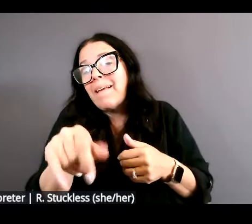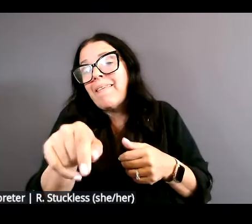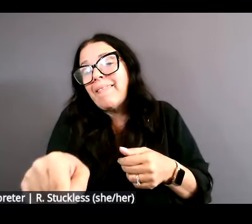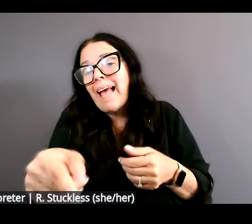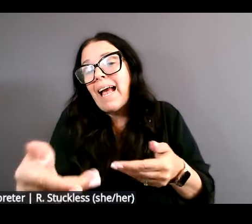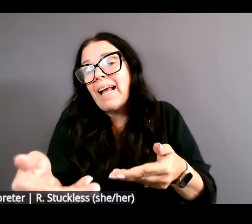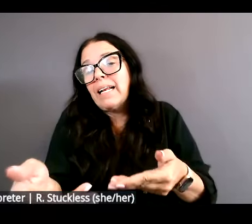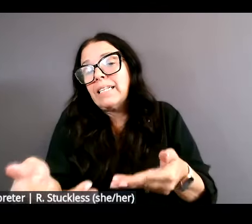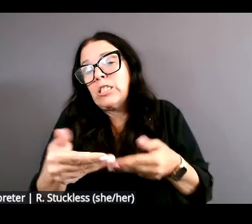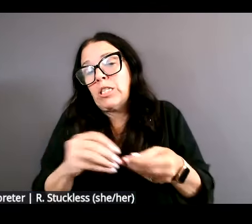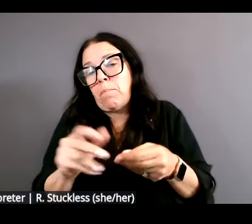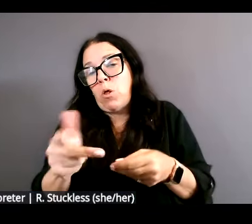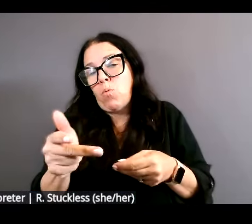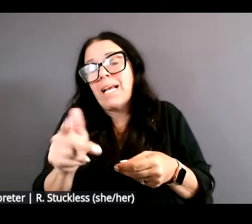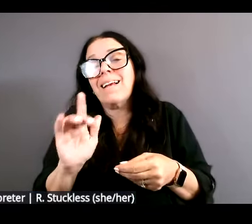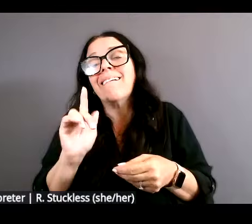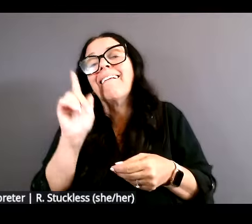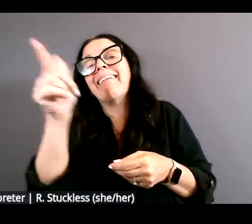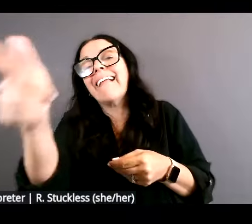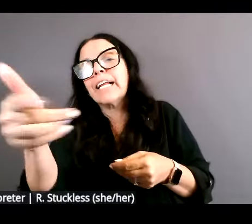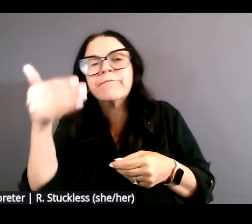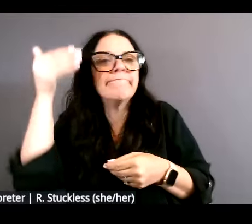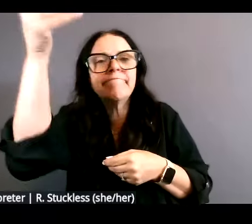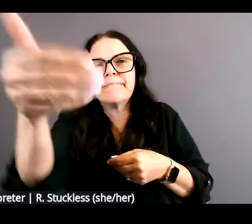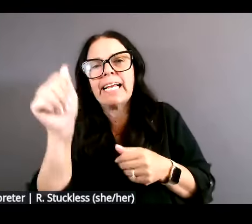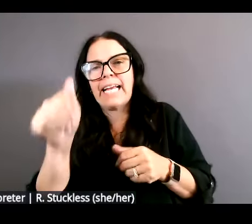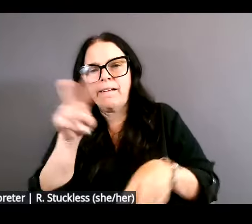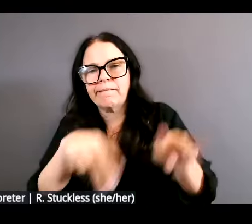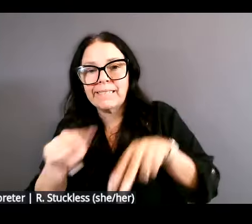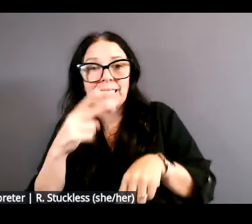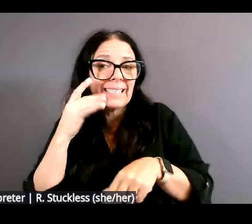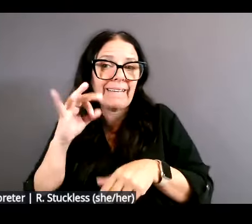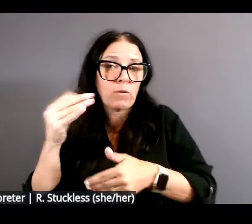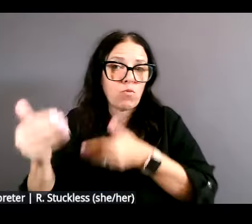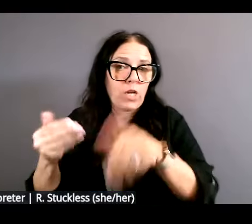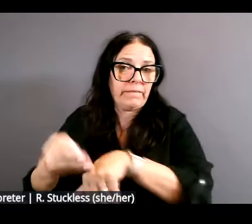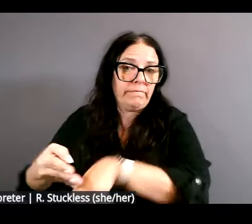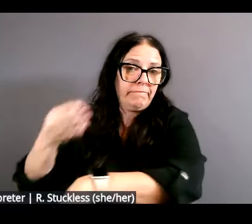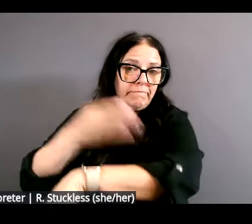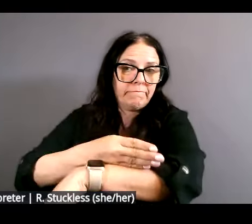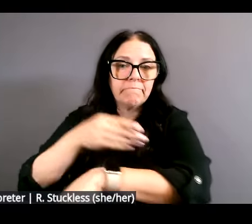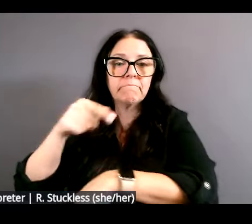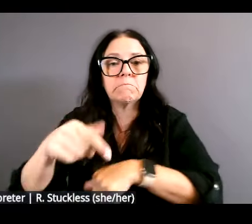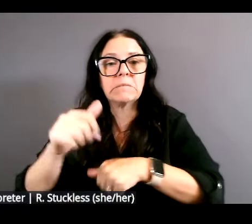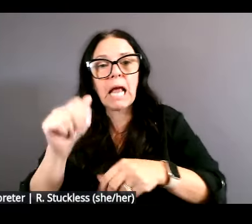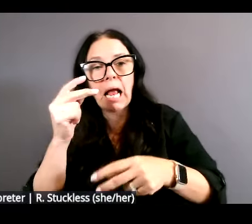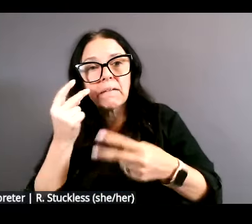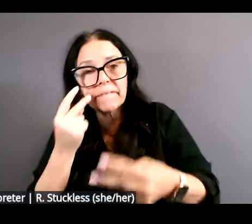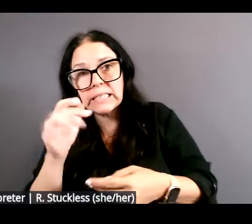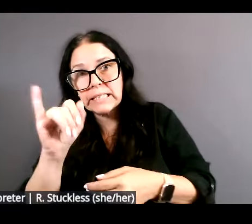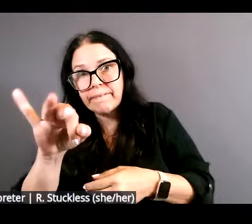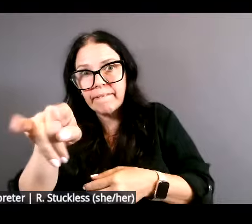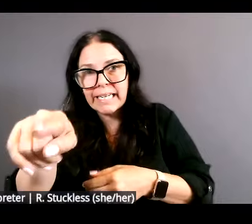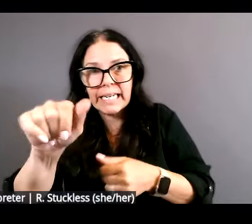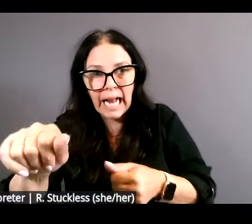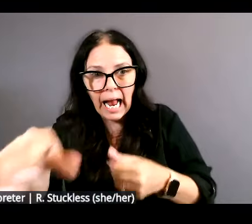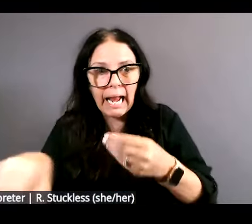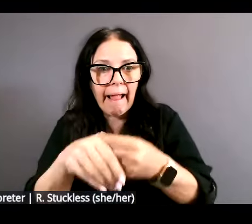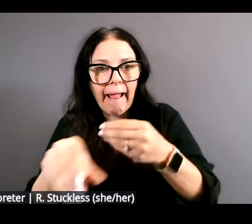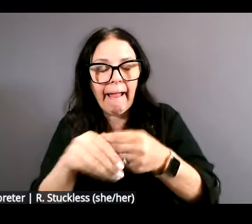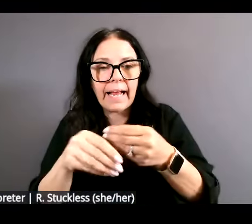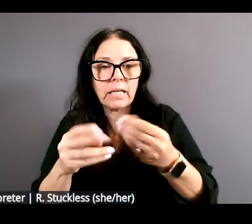on procedures and process optimizations that you discover? Absolutely, Or- yeah. Yes, and that's partly